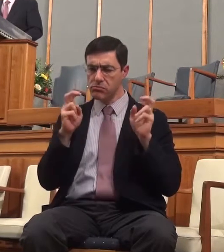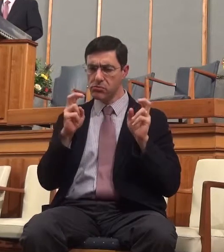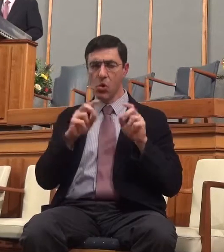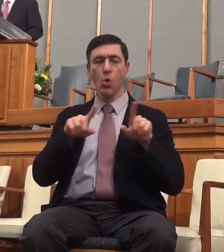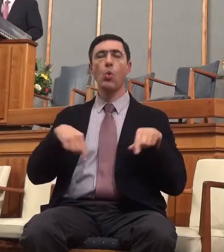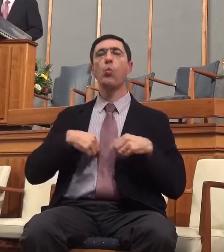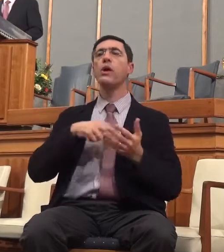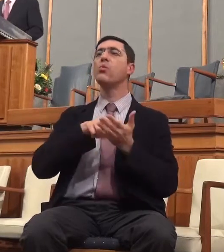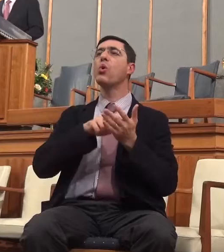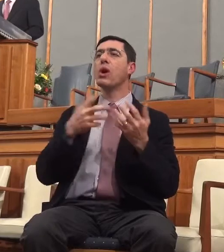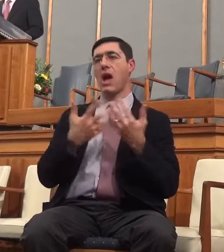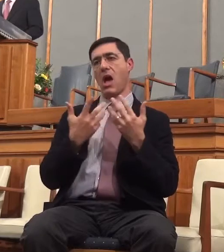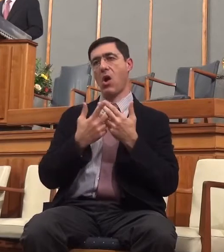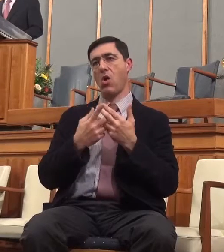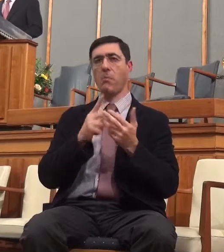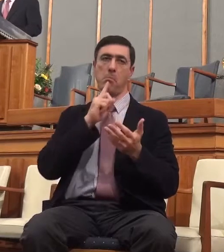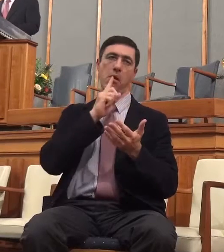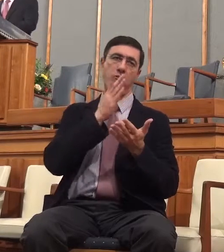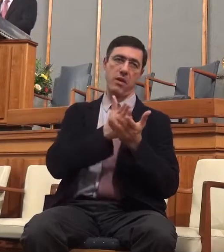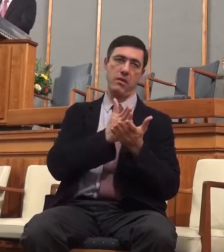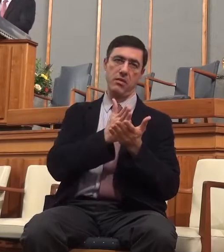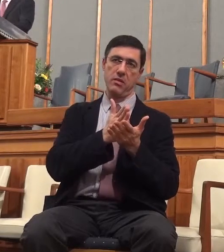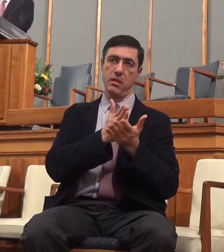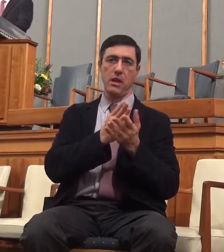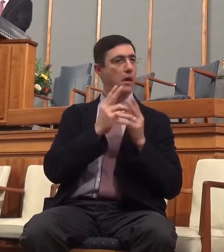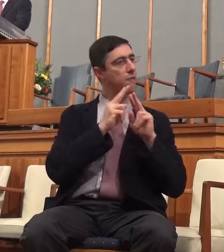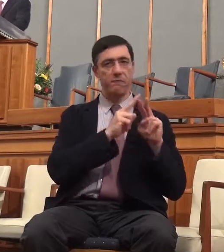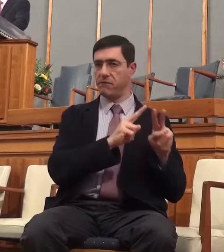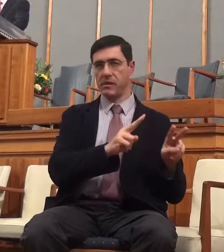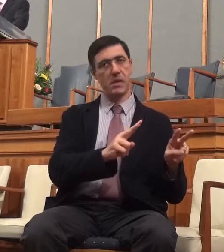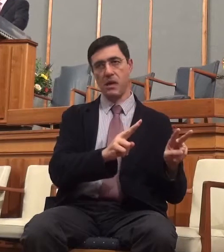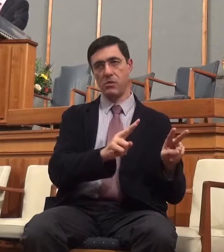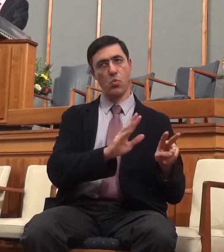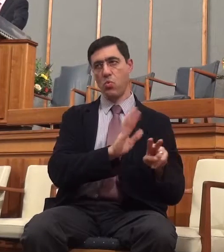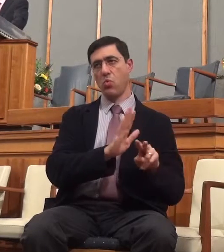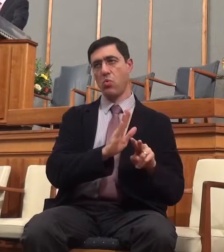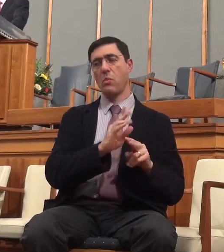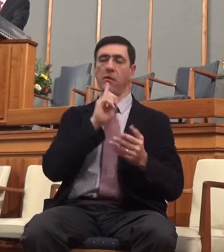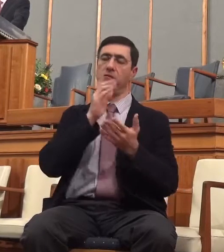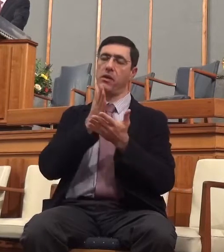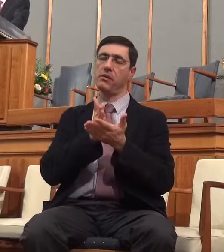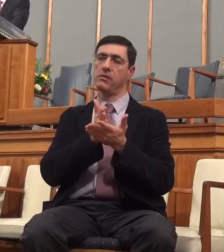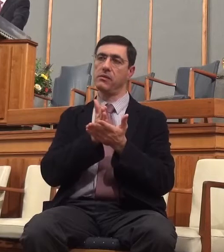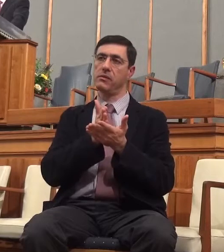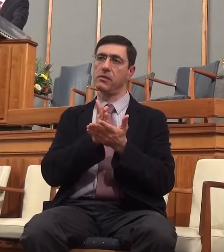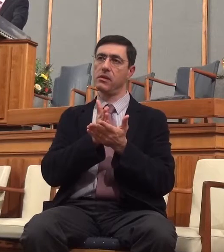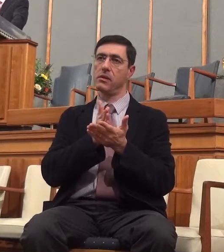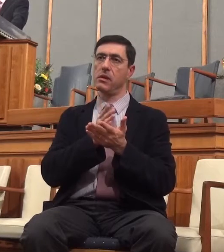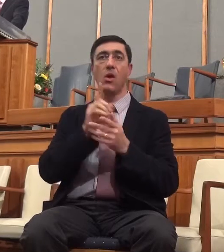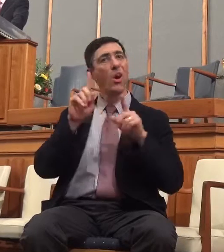faith, not by sight. And that's what's essential for all of us. You cannot